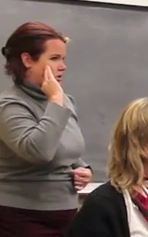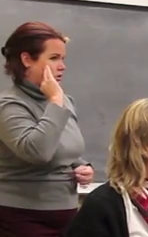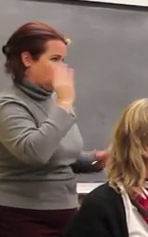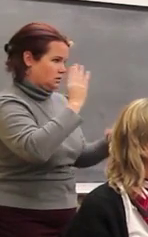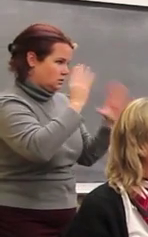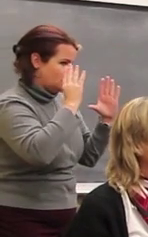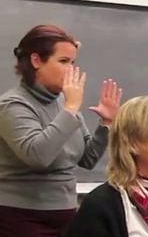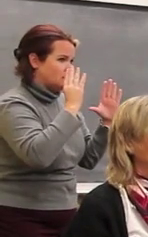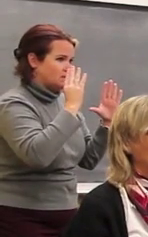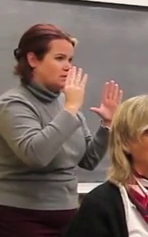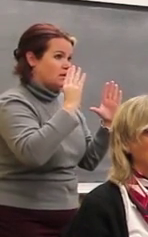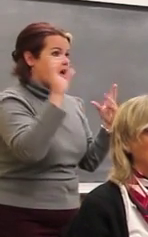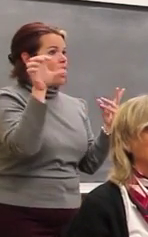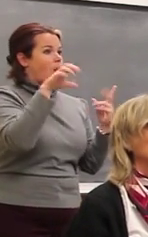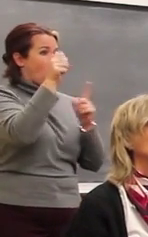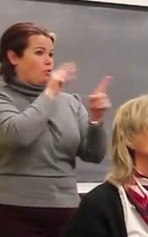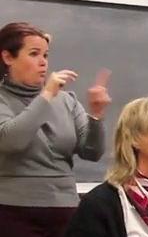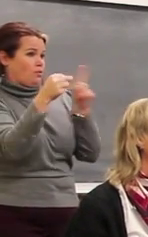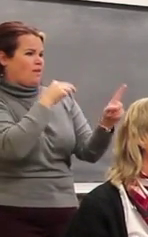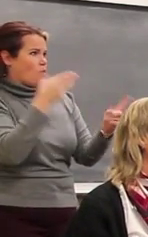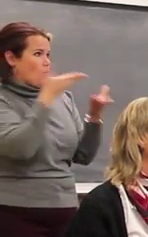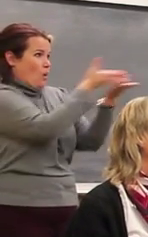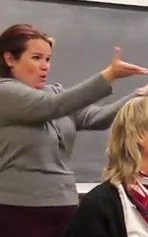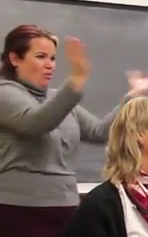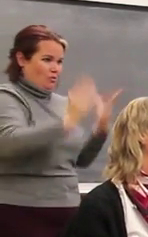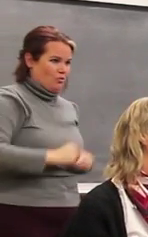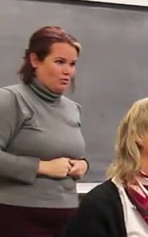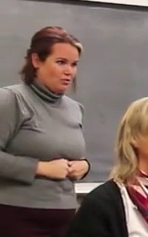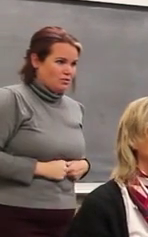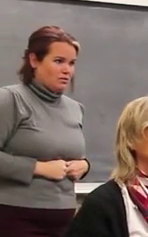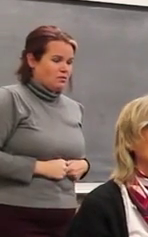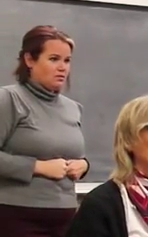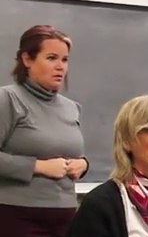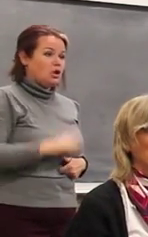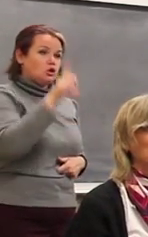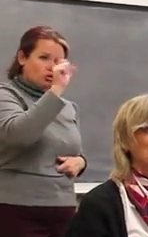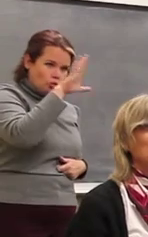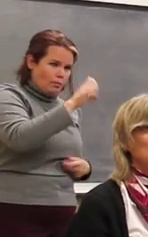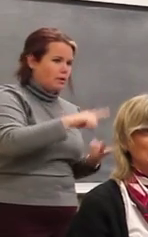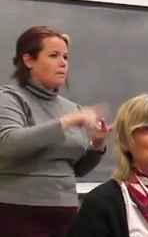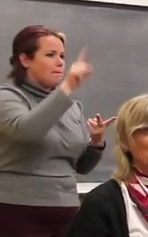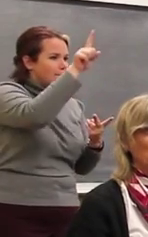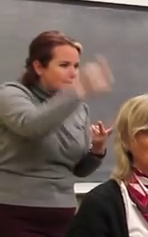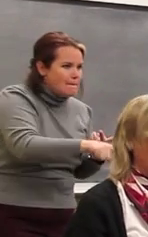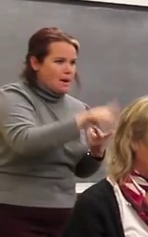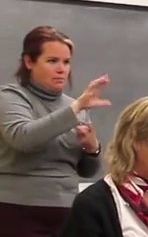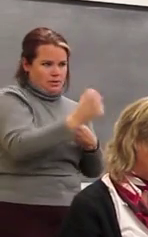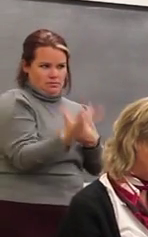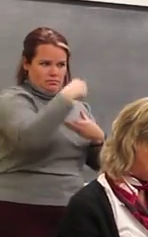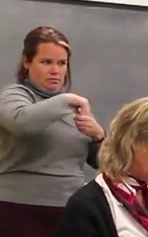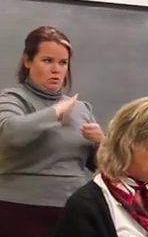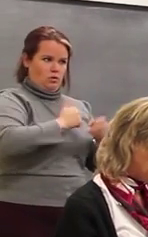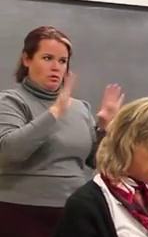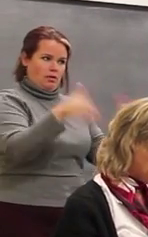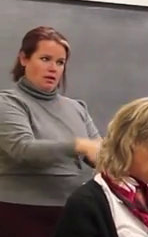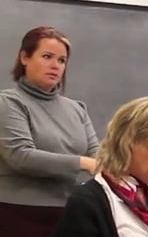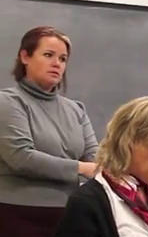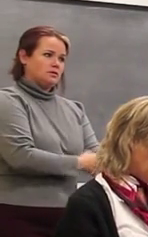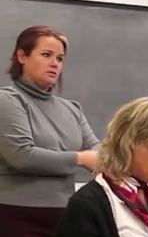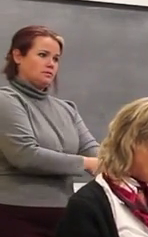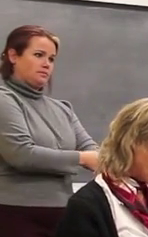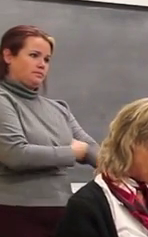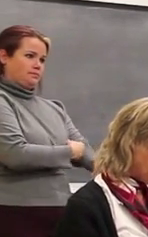these alternative voices are out there, they should be, they must be incorporated into our classrooms.